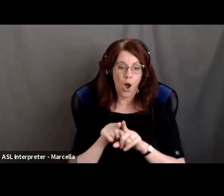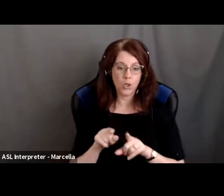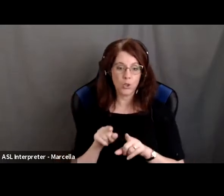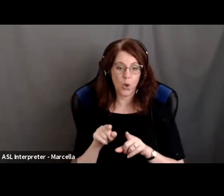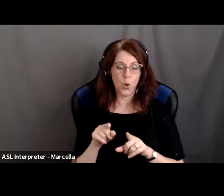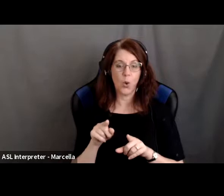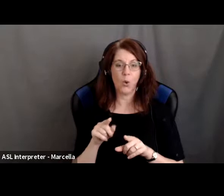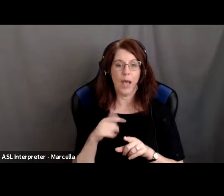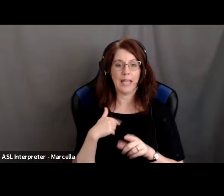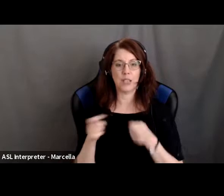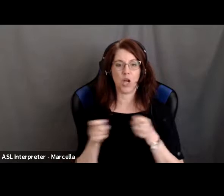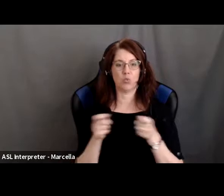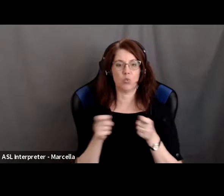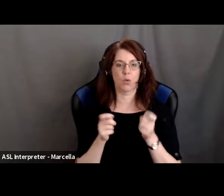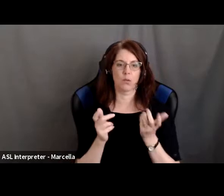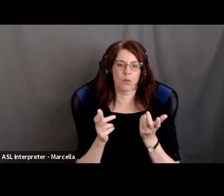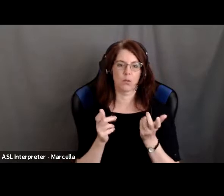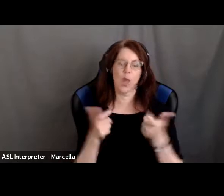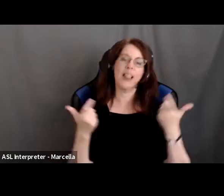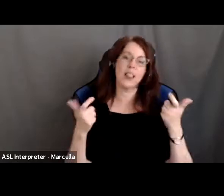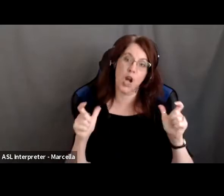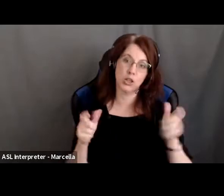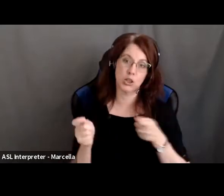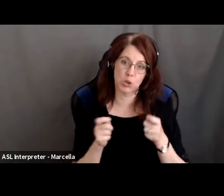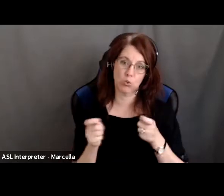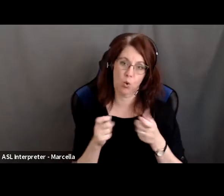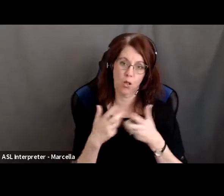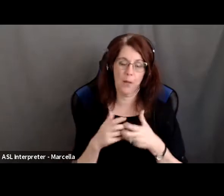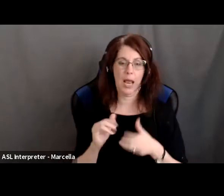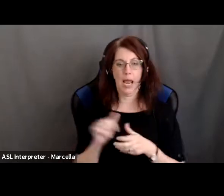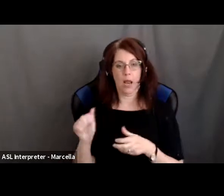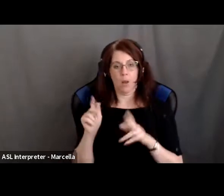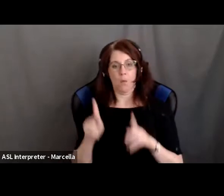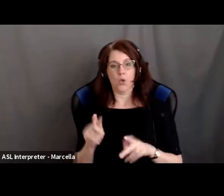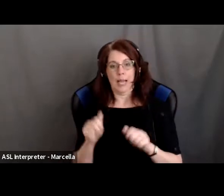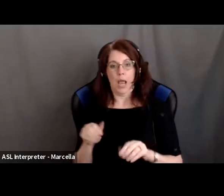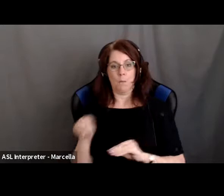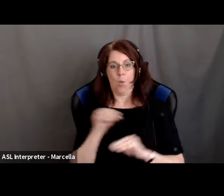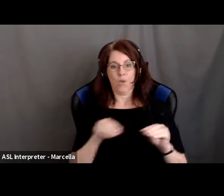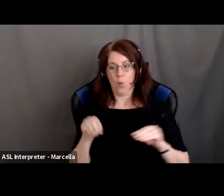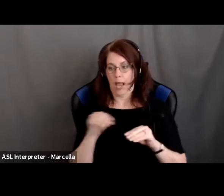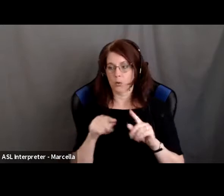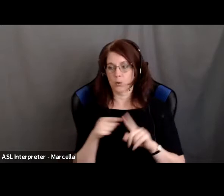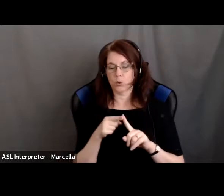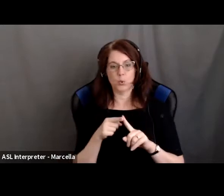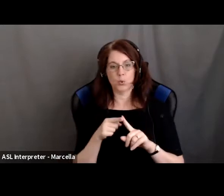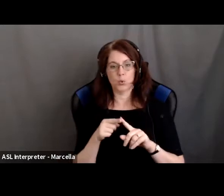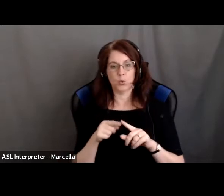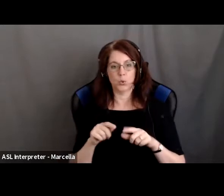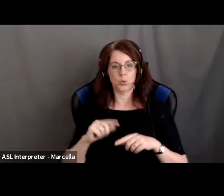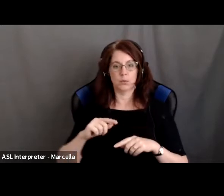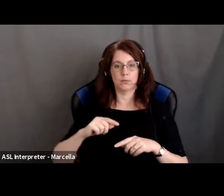just a little controller it's a large controller that a person can move around to manipulate that